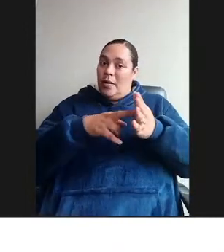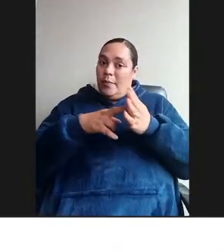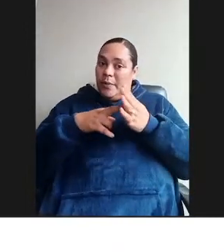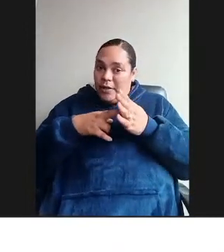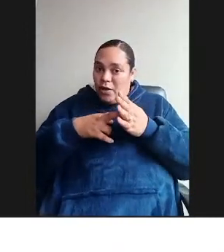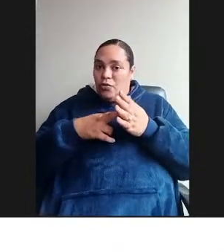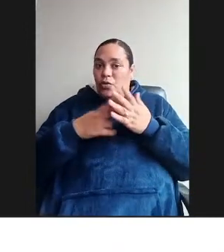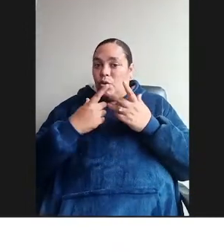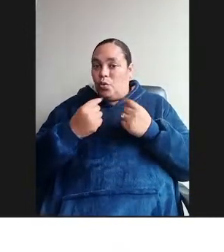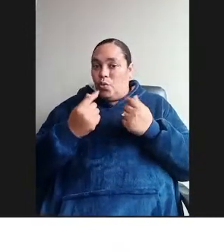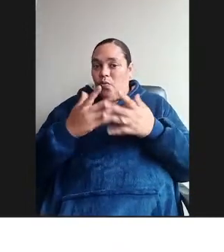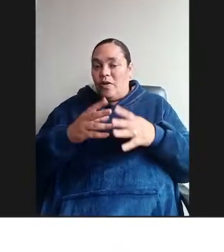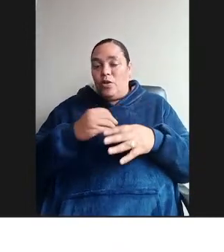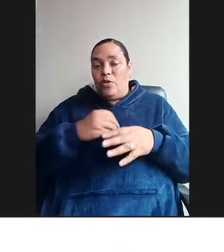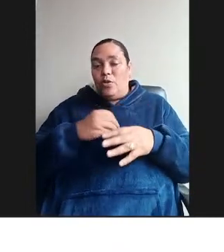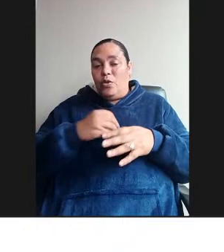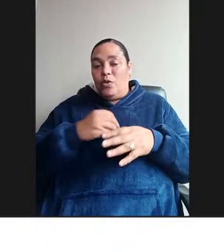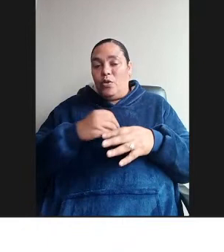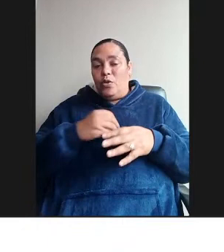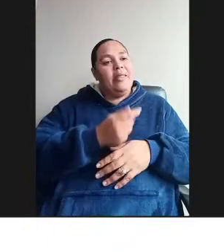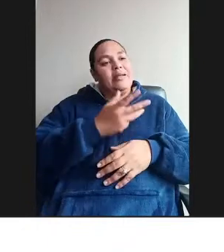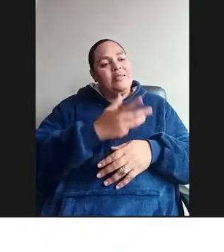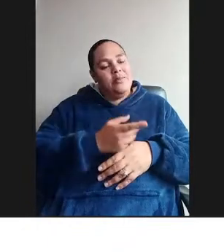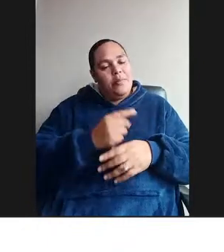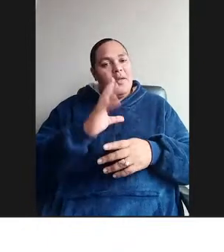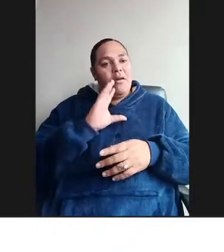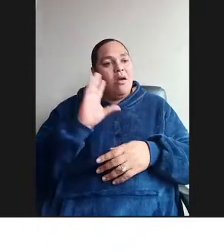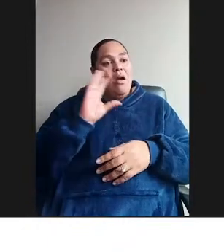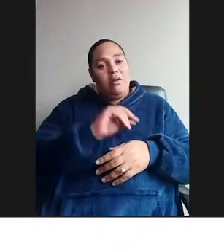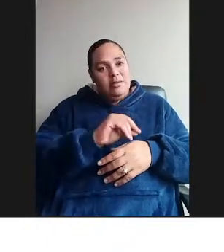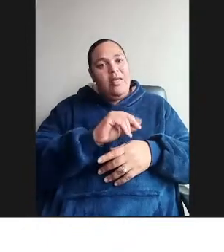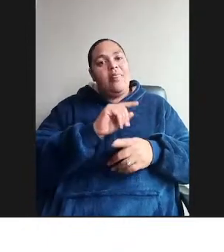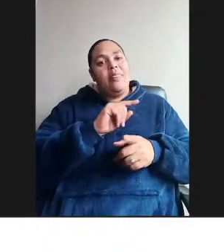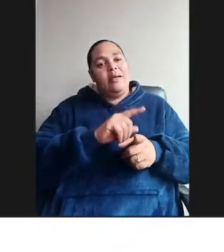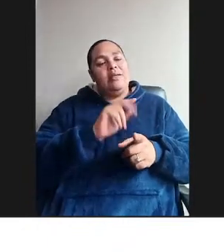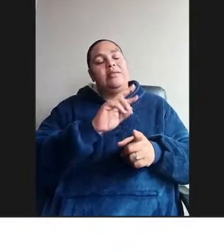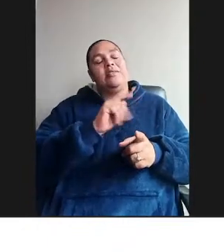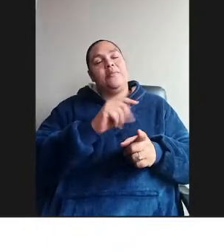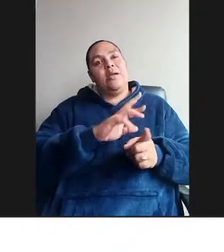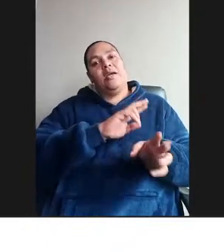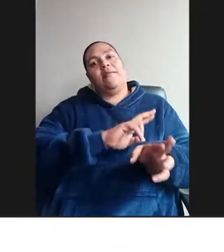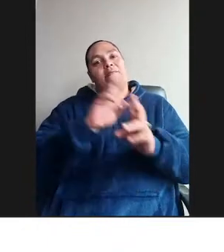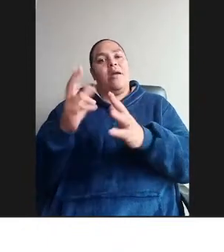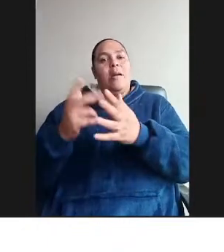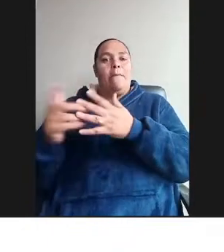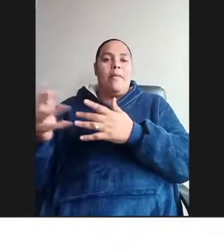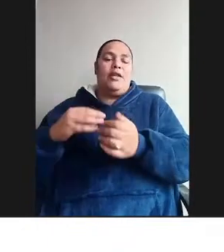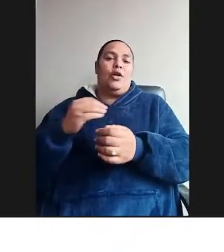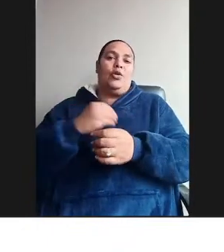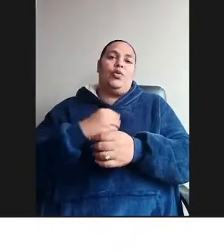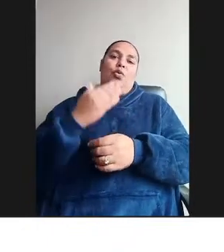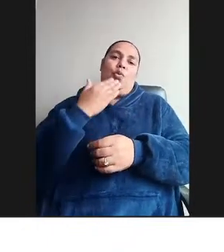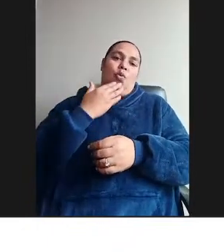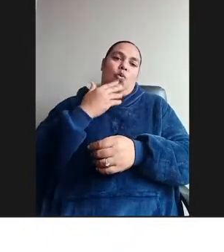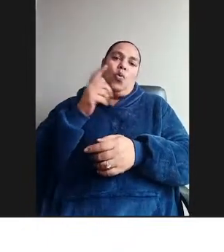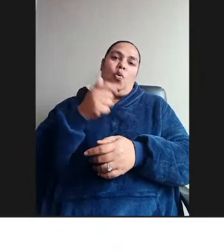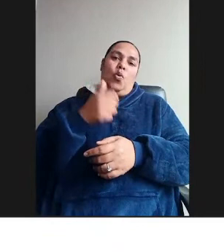the Speaker will then refer these matters to the relevant